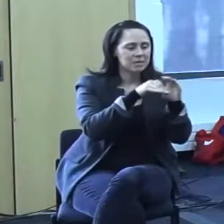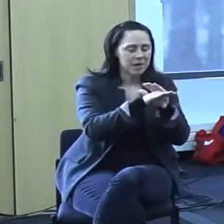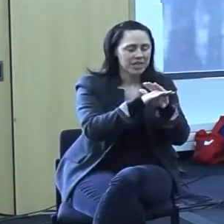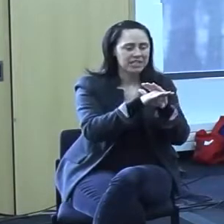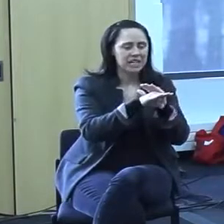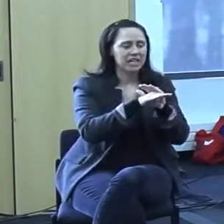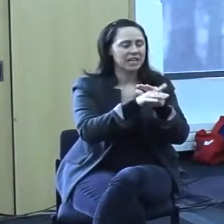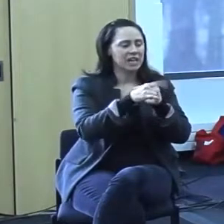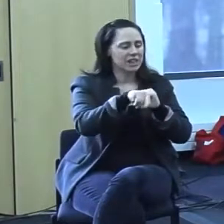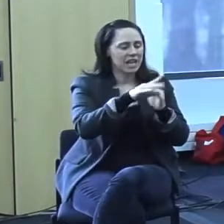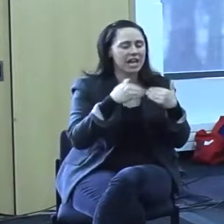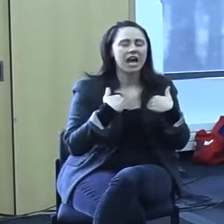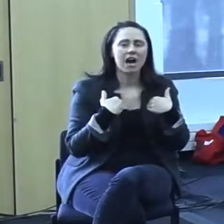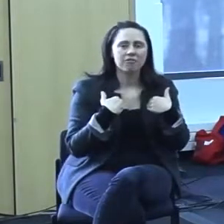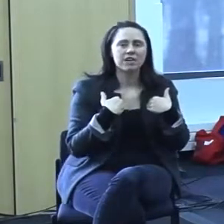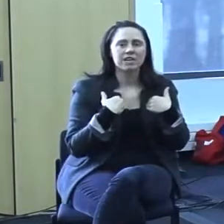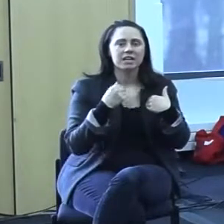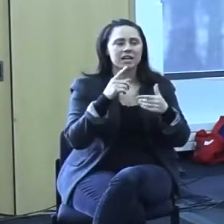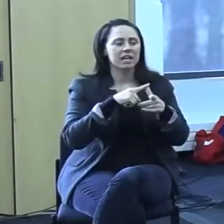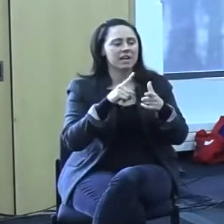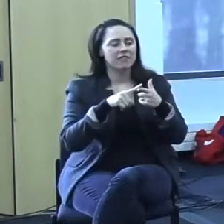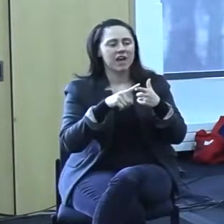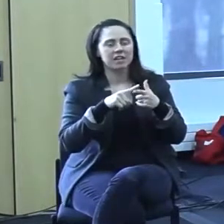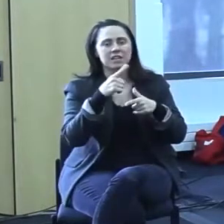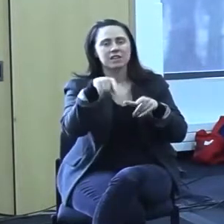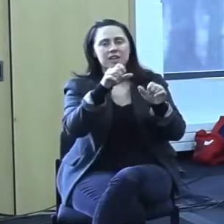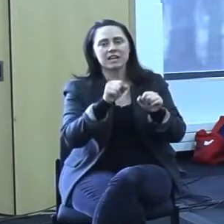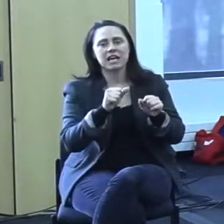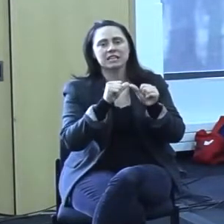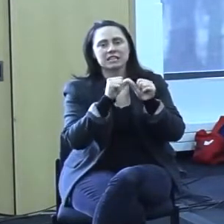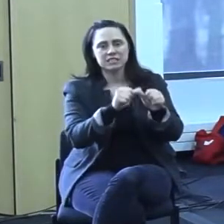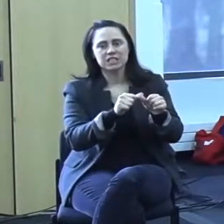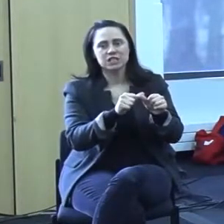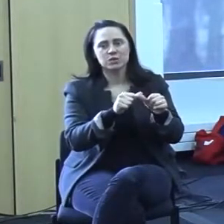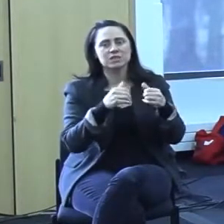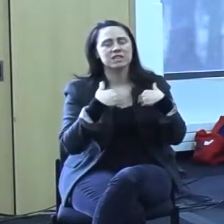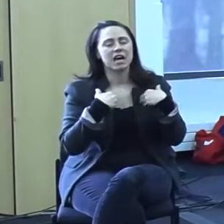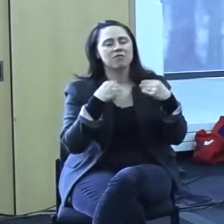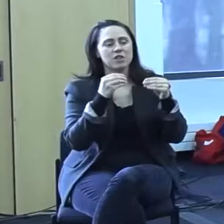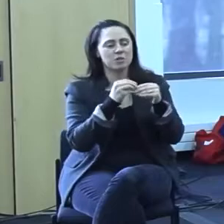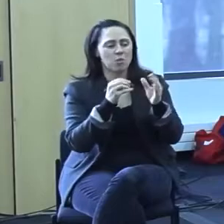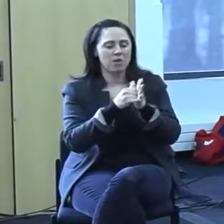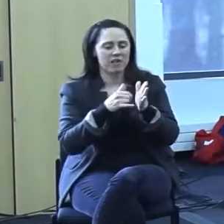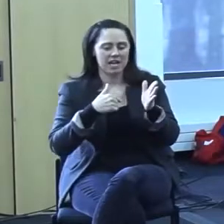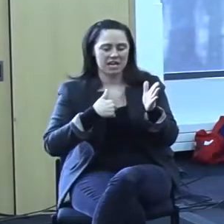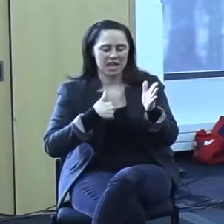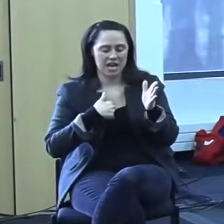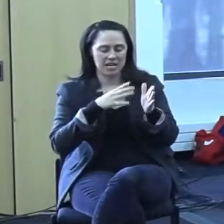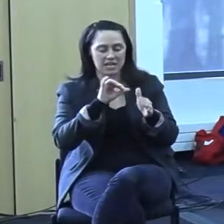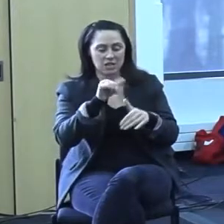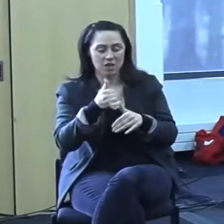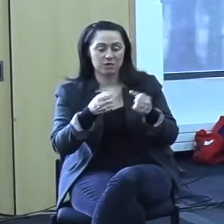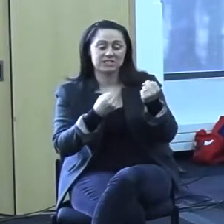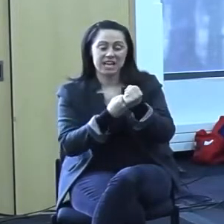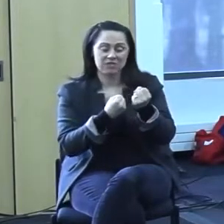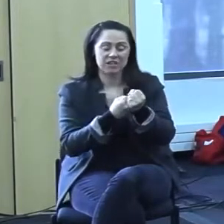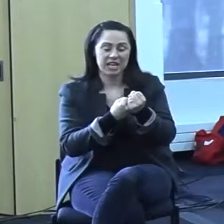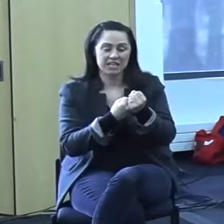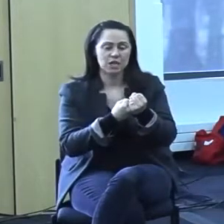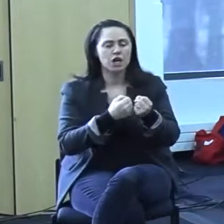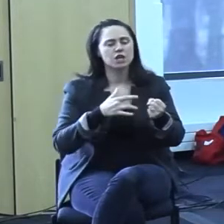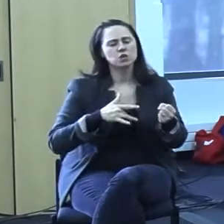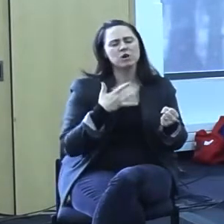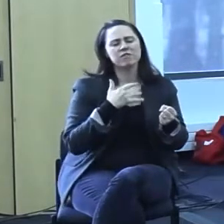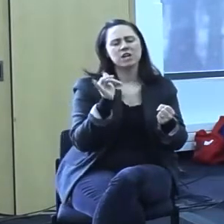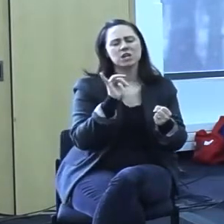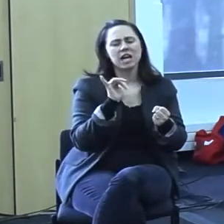accessibility they had, and then that they continue to have the more that I and others advocate. So I